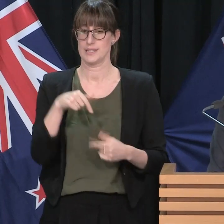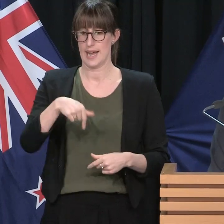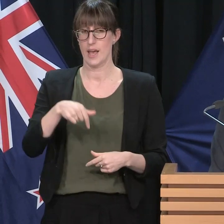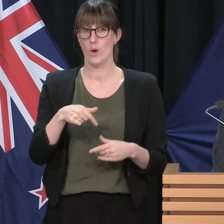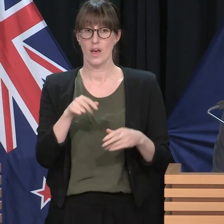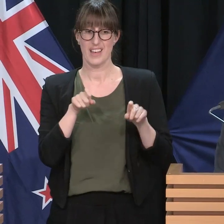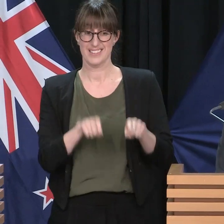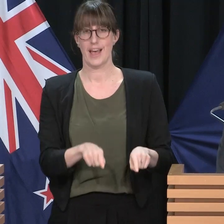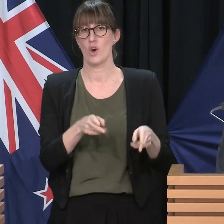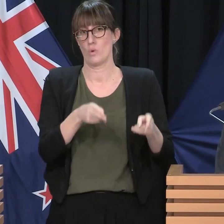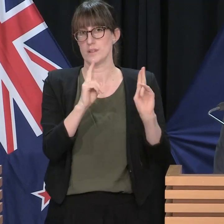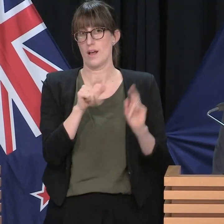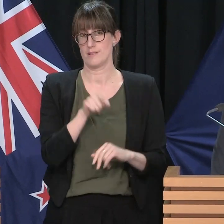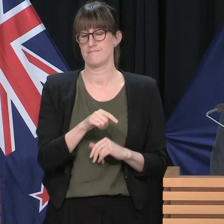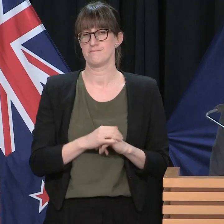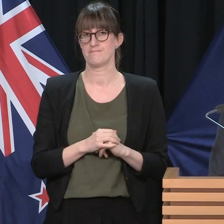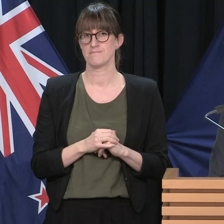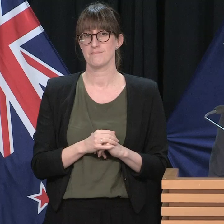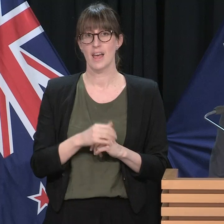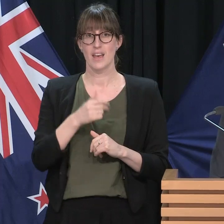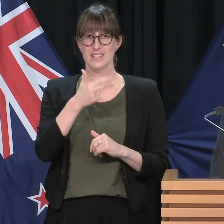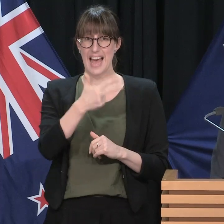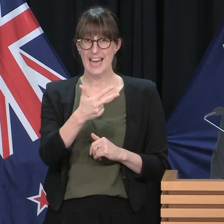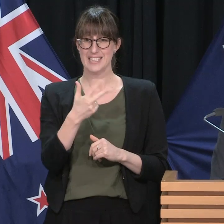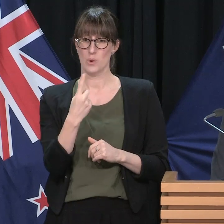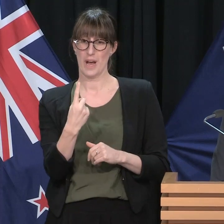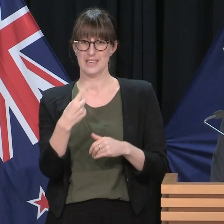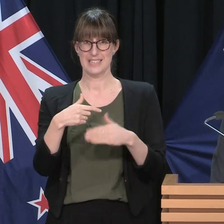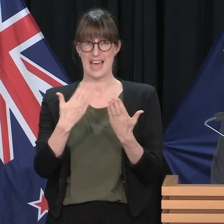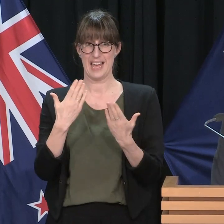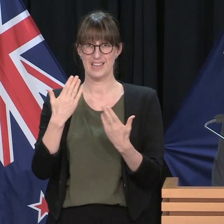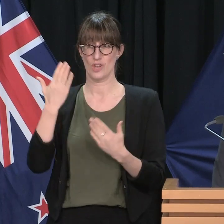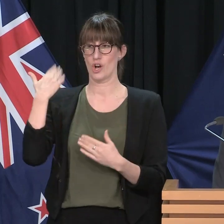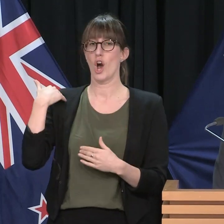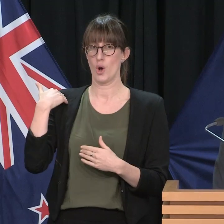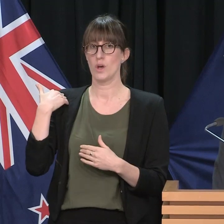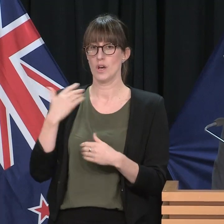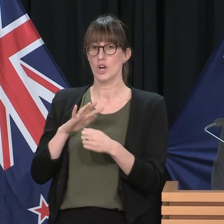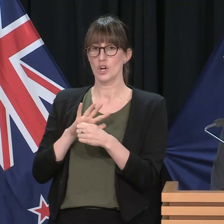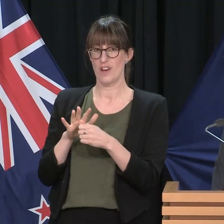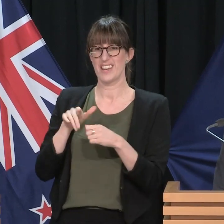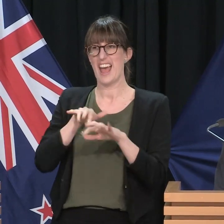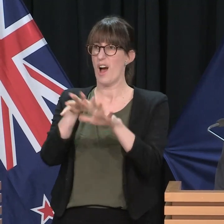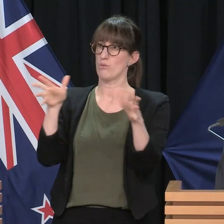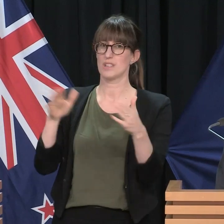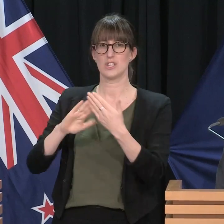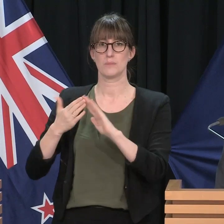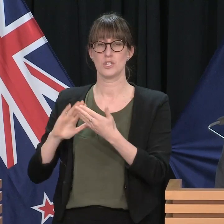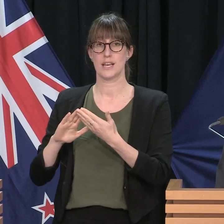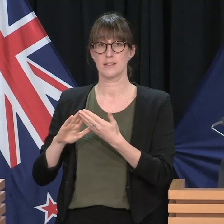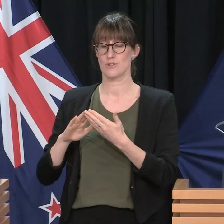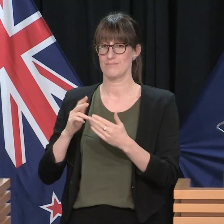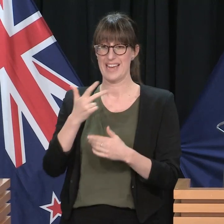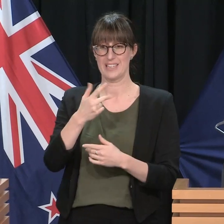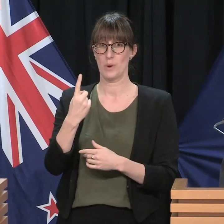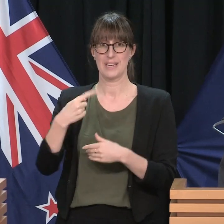been 81 days since the last case of COVID-19 was acquired locally from an unknown source. Today's case is a woman